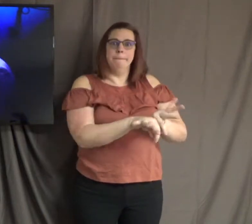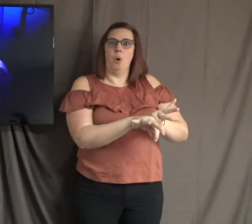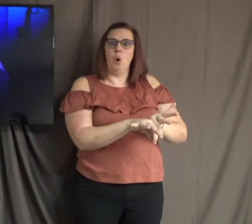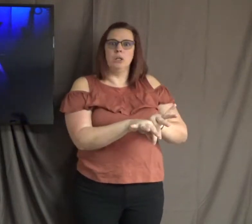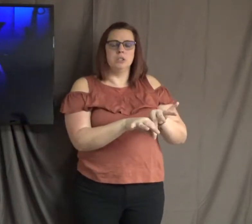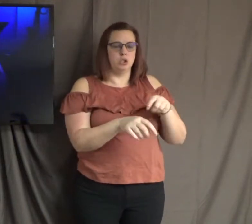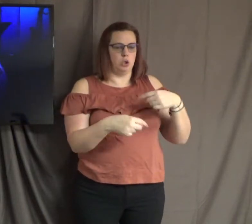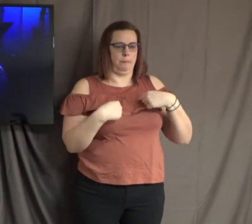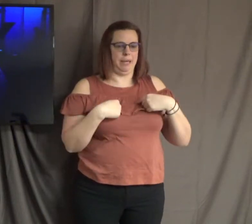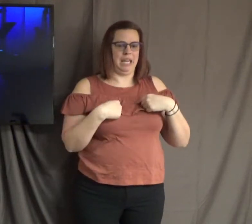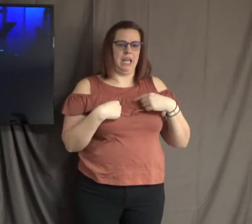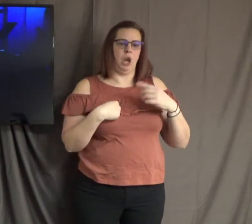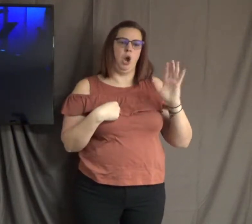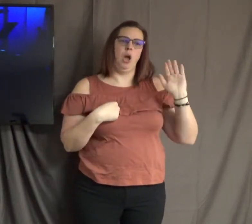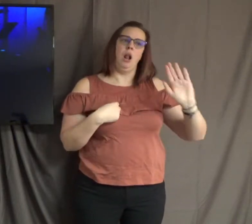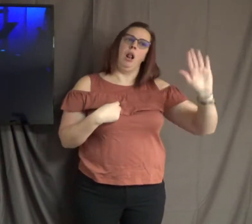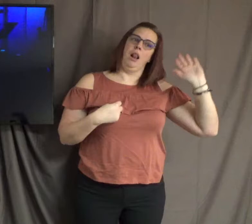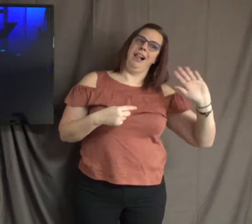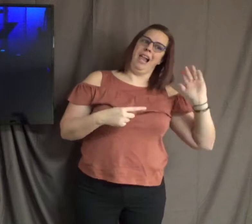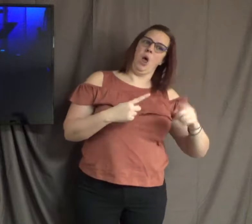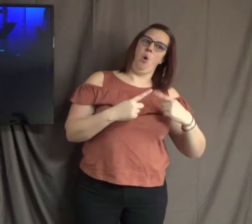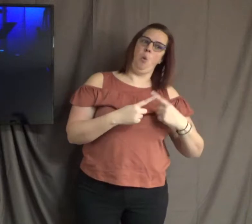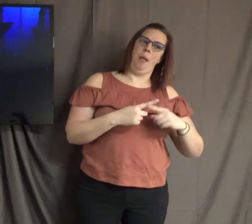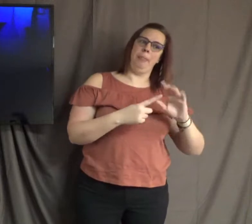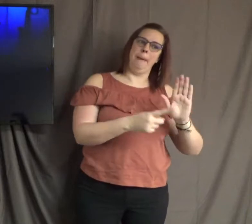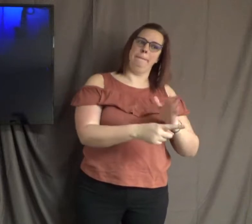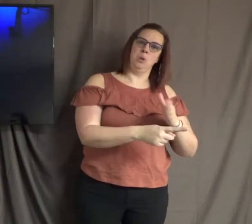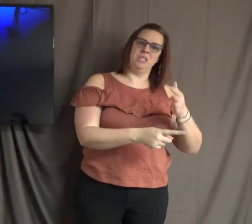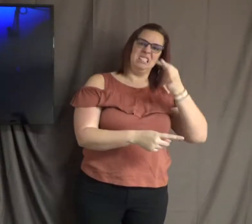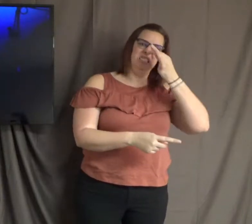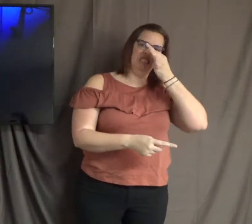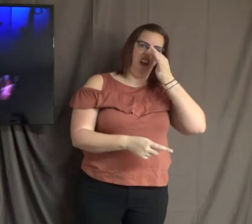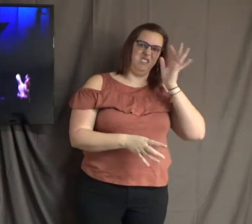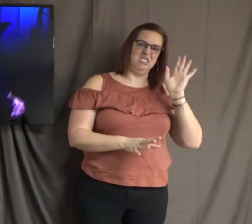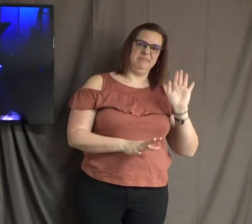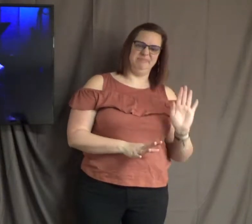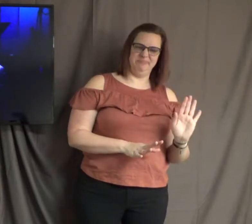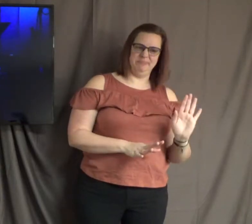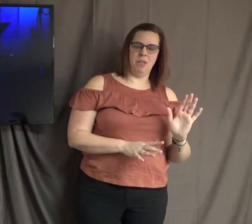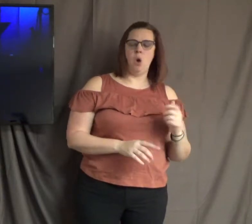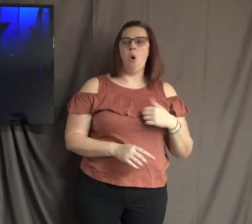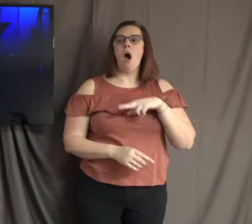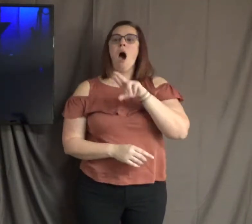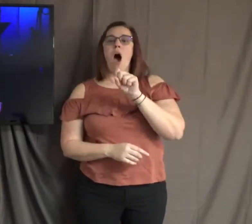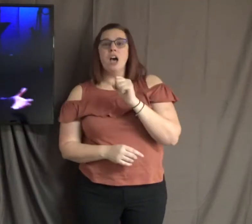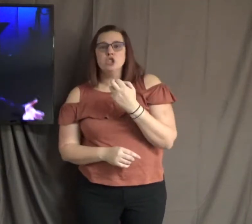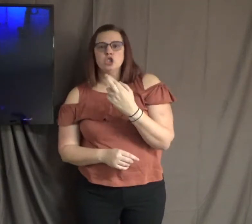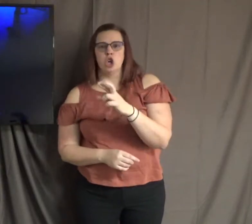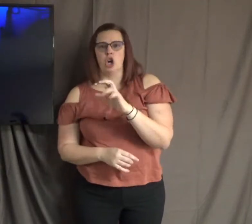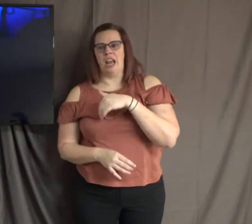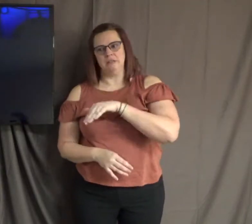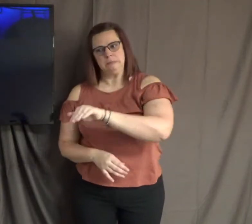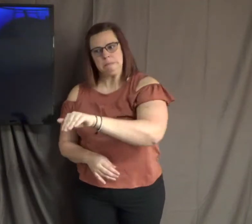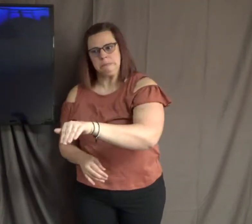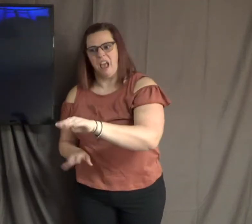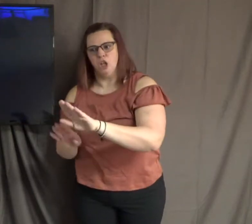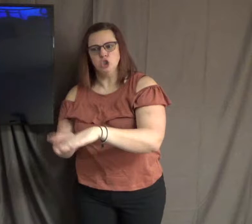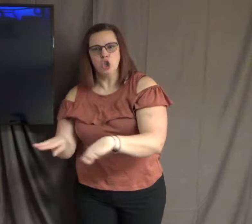Sunday, when the usher was yelling at the kids to be quiet and it was interrupting the talk, when I was screwing up my